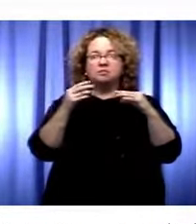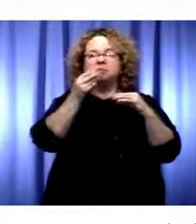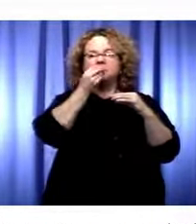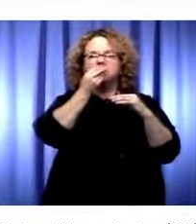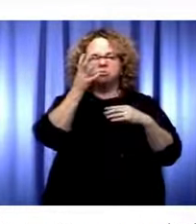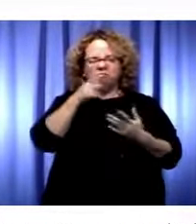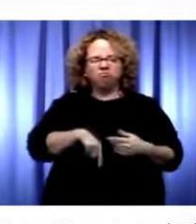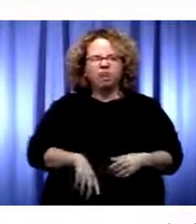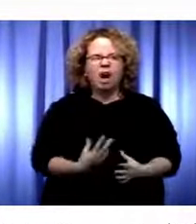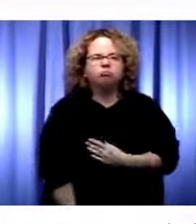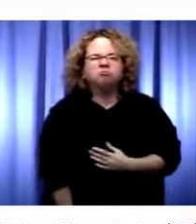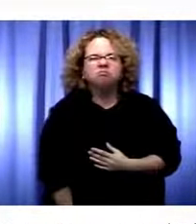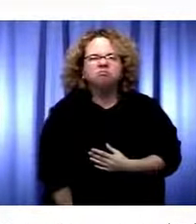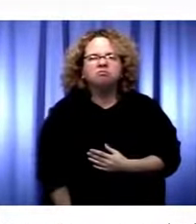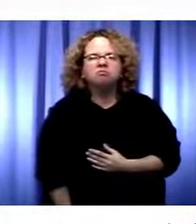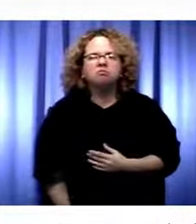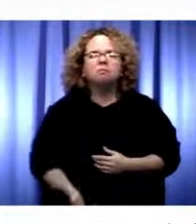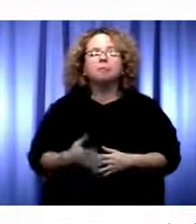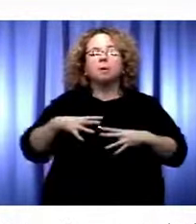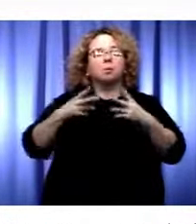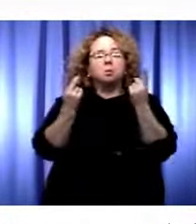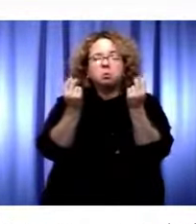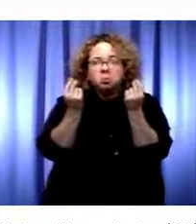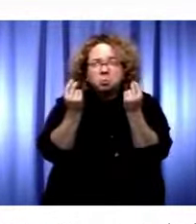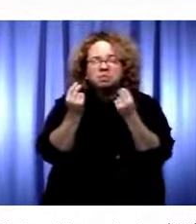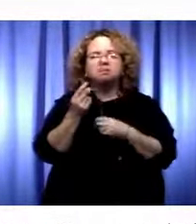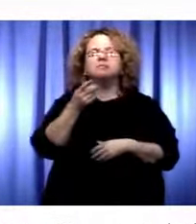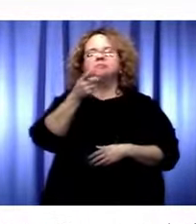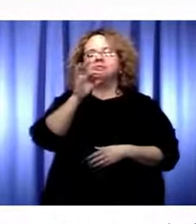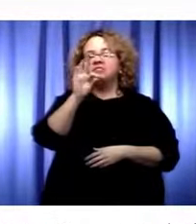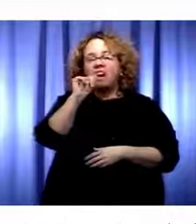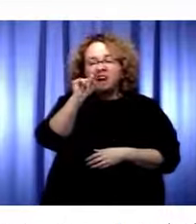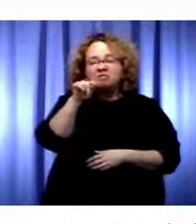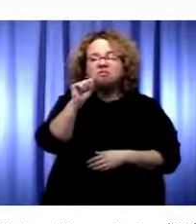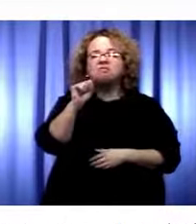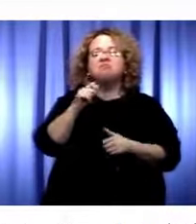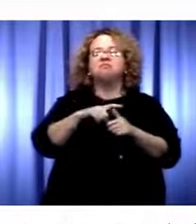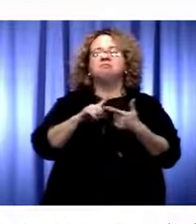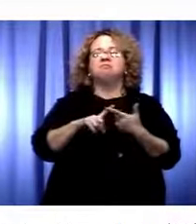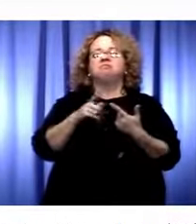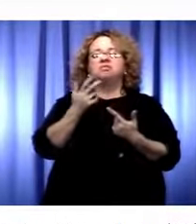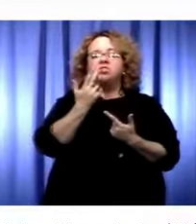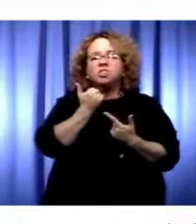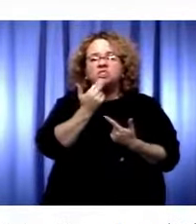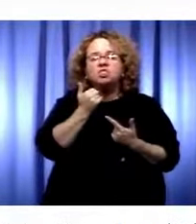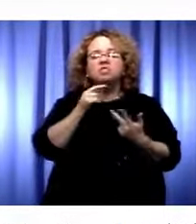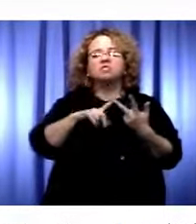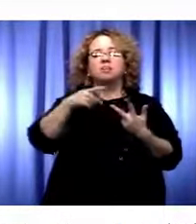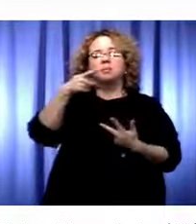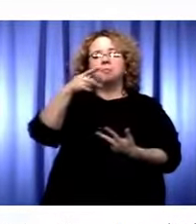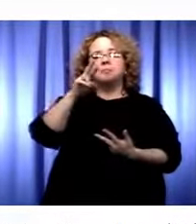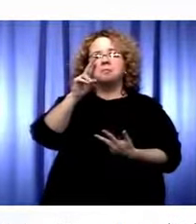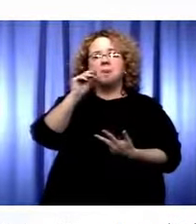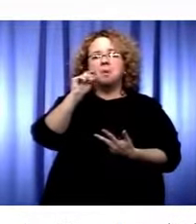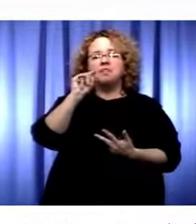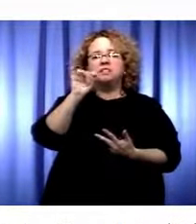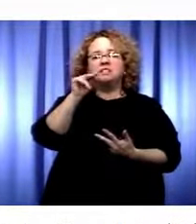the intestines are better to absorb the nutrients and transport them around the system. Whatever remains after that